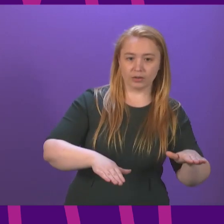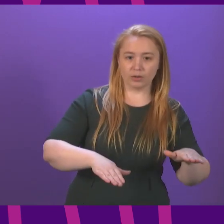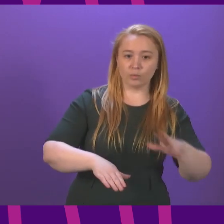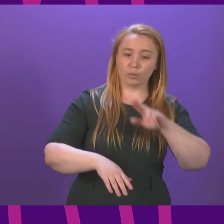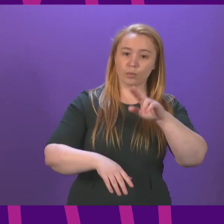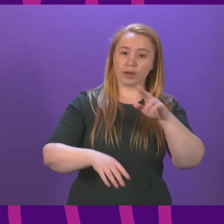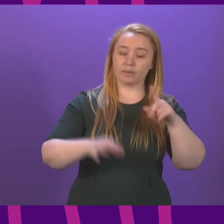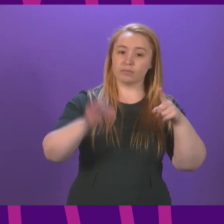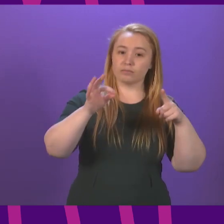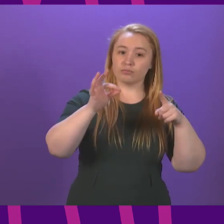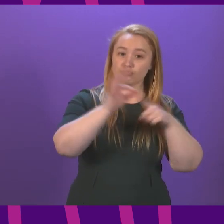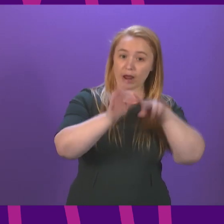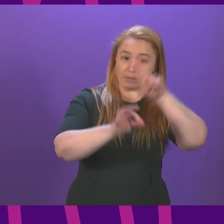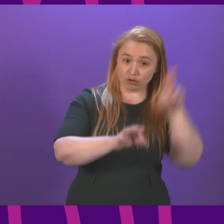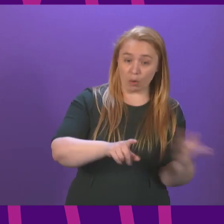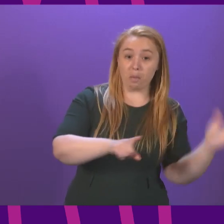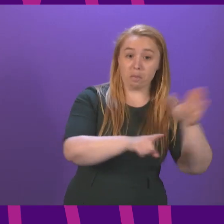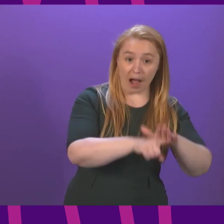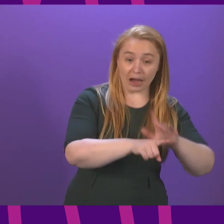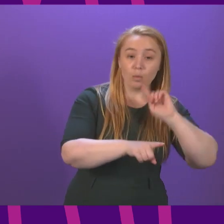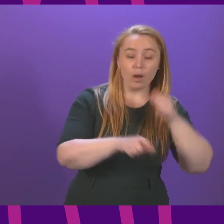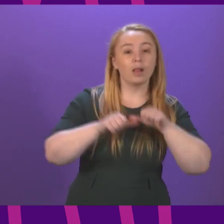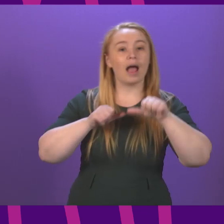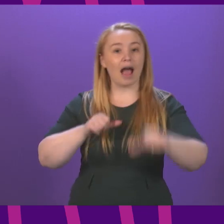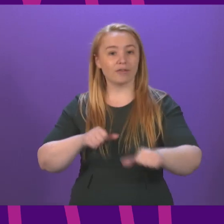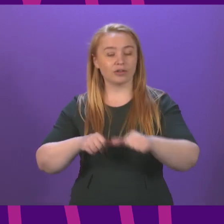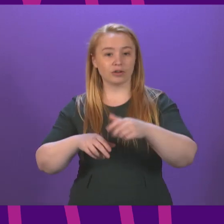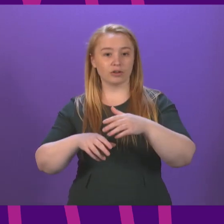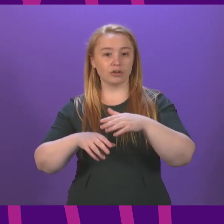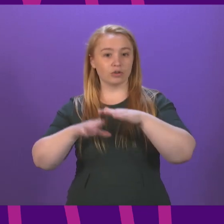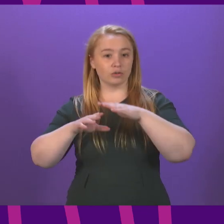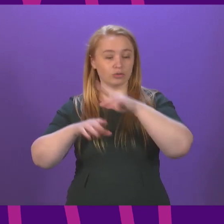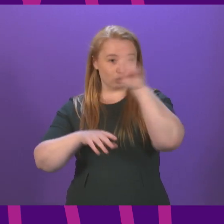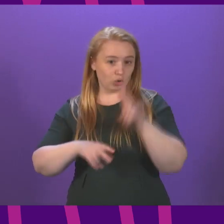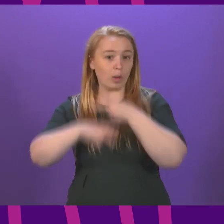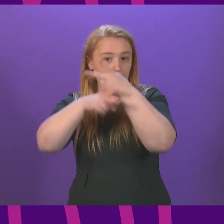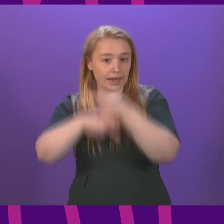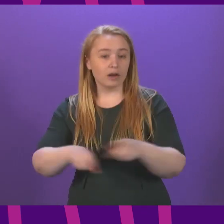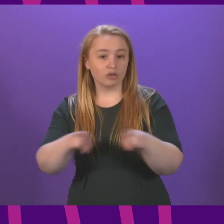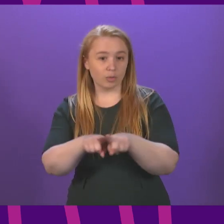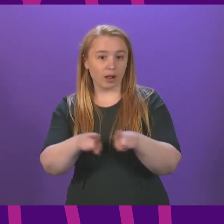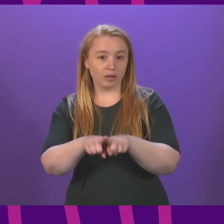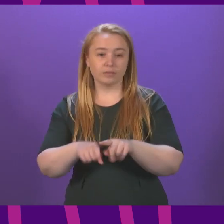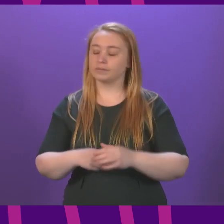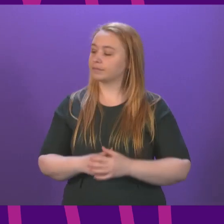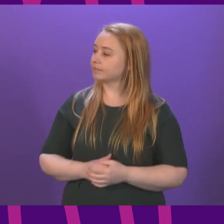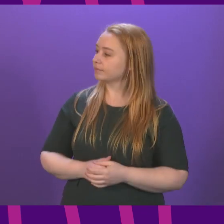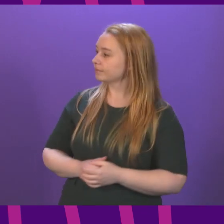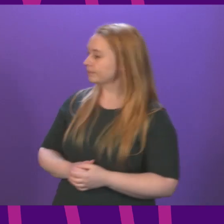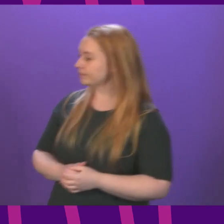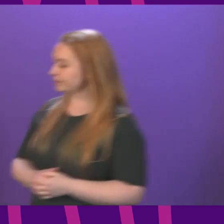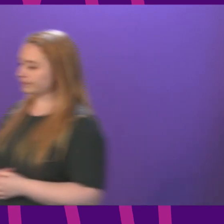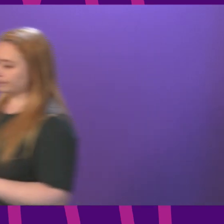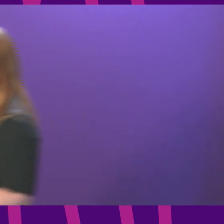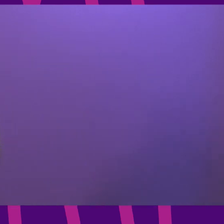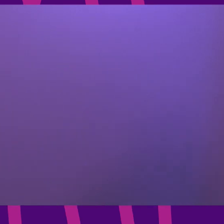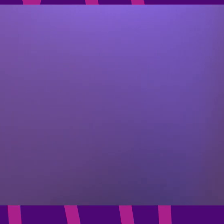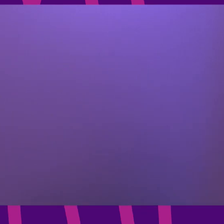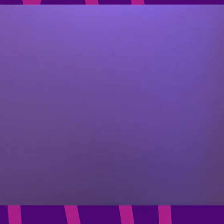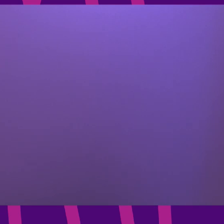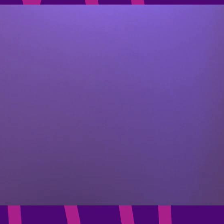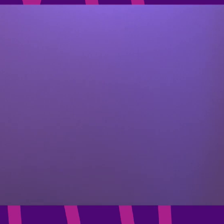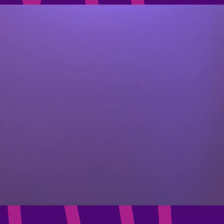go back. We will continue to set out further stages of school return over the next couple of weeks. Bob Dorris, to be followed by Maurice Corrie.